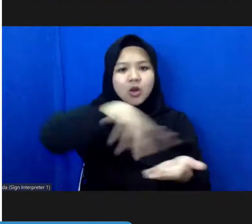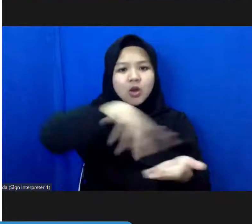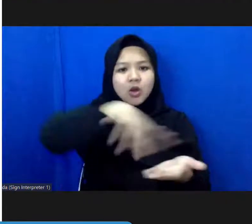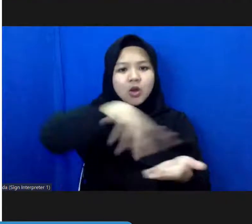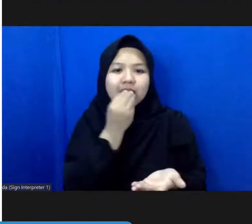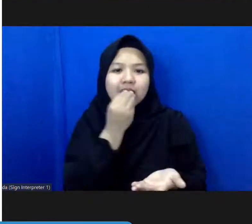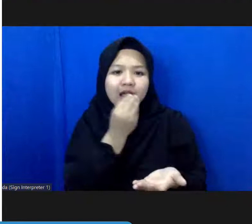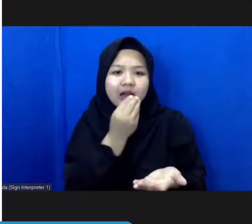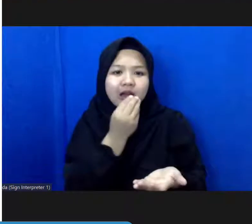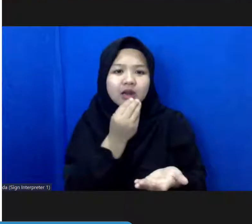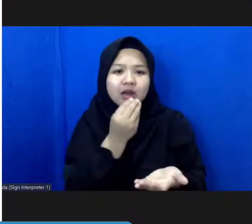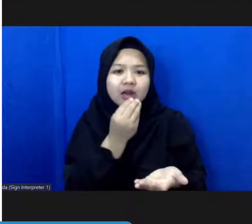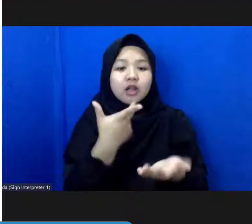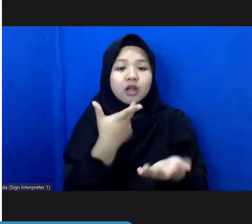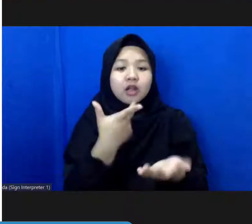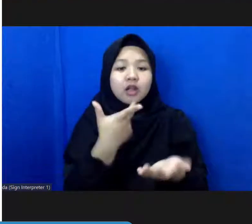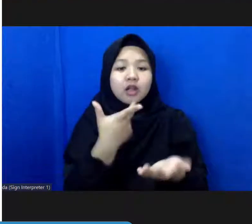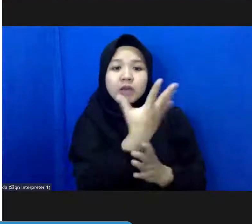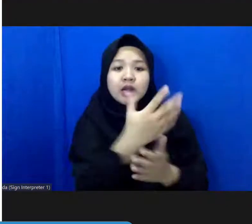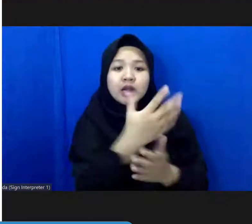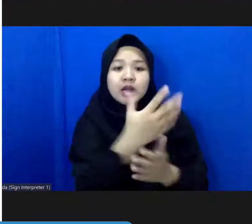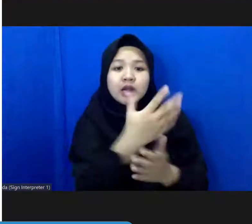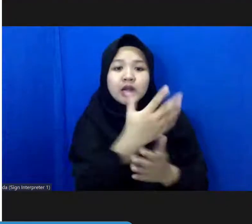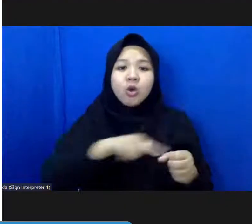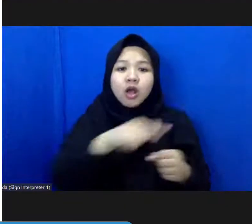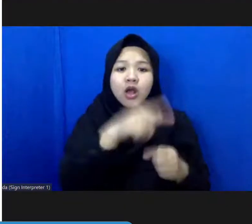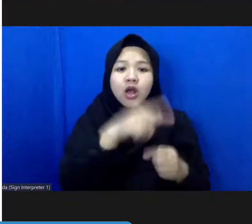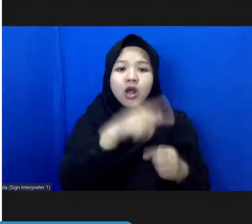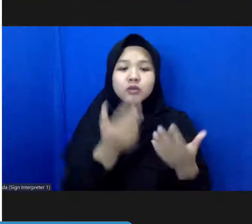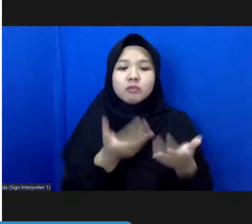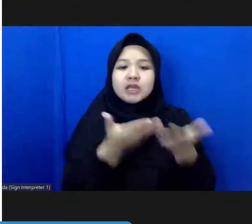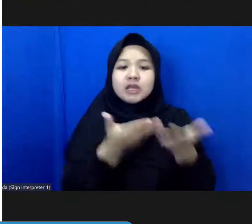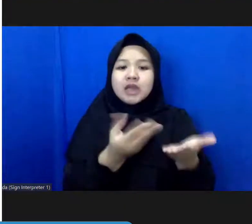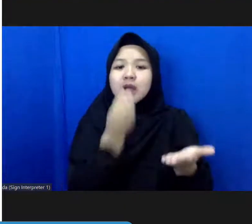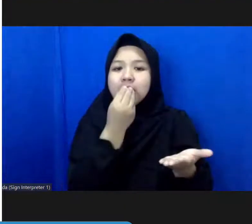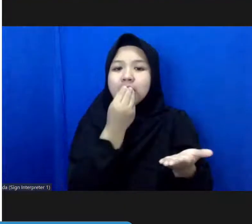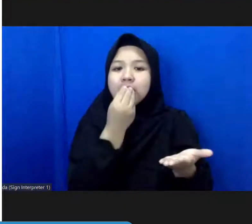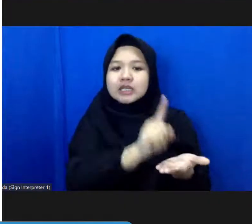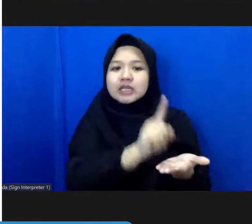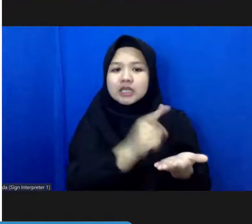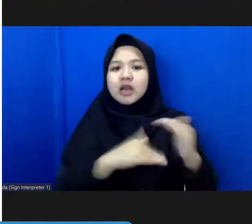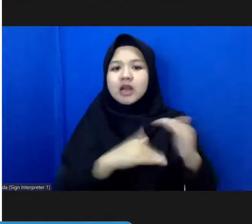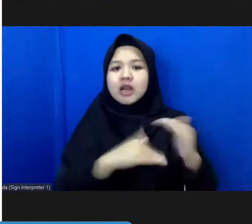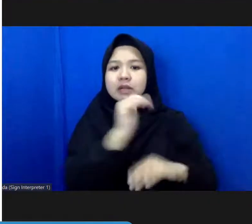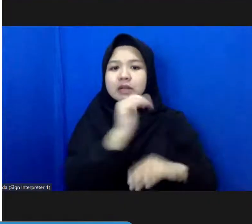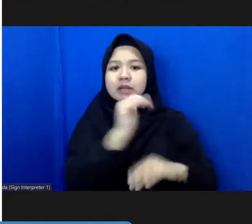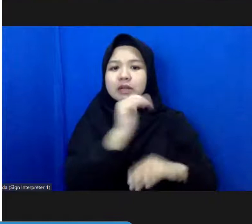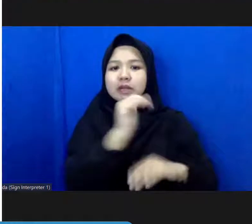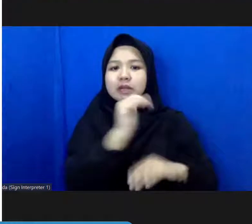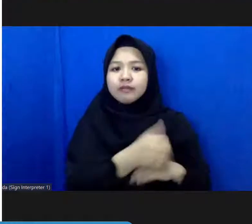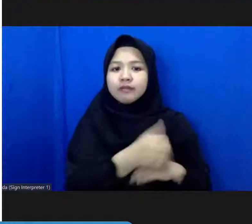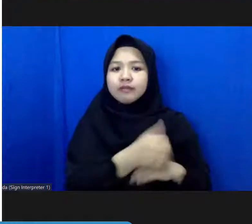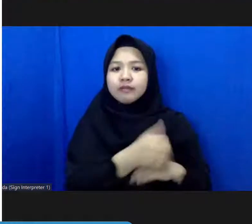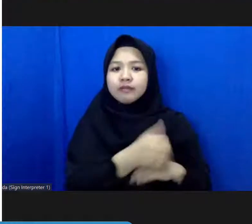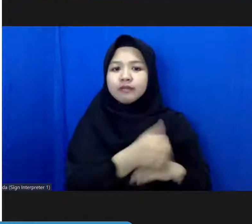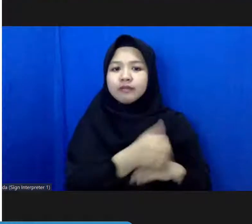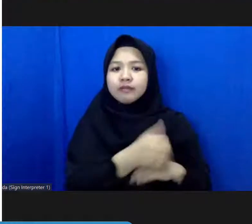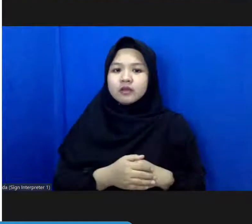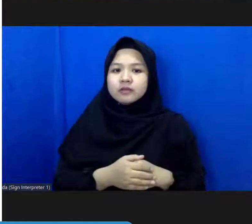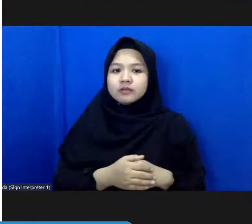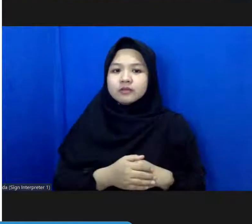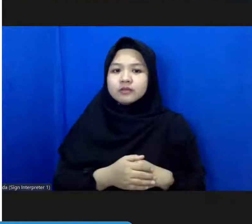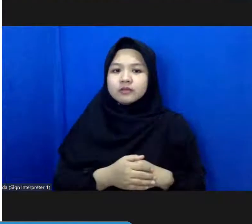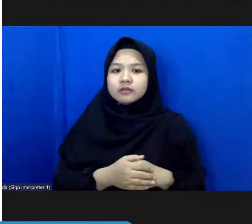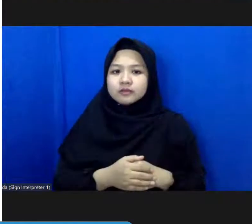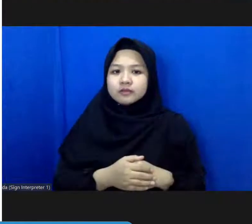like resources to have their own food, then that would be better. During the past time, especially when